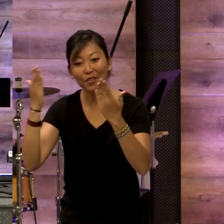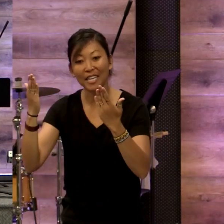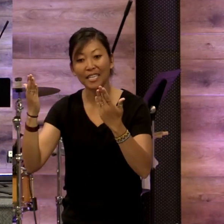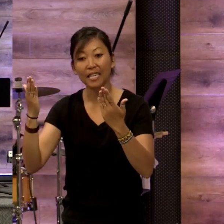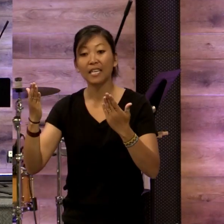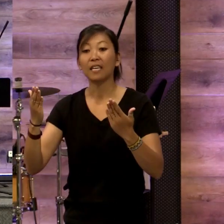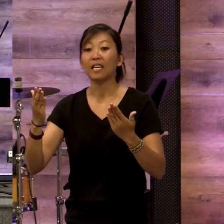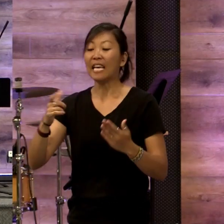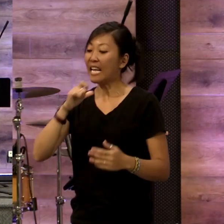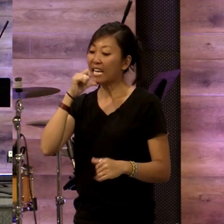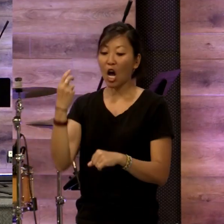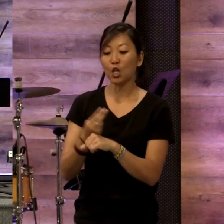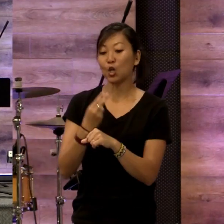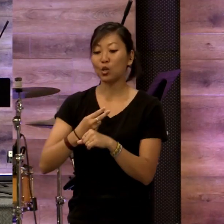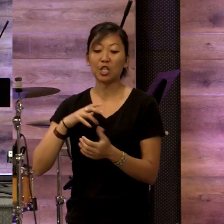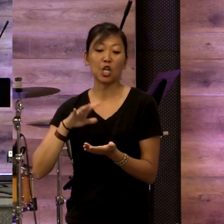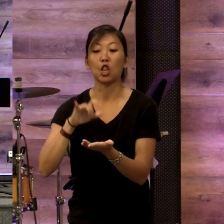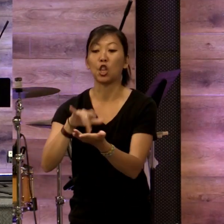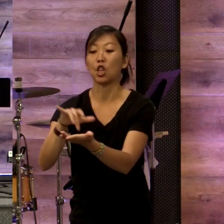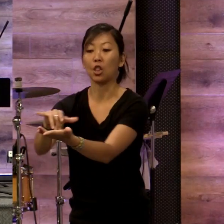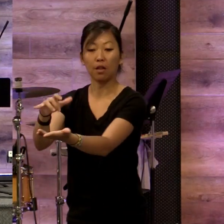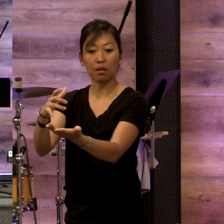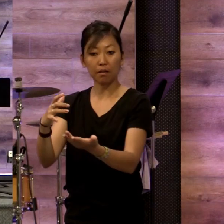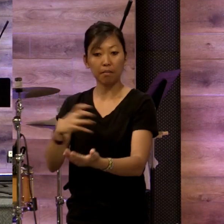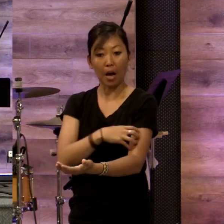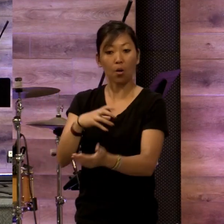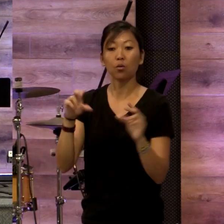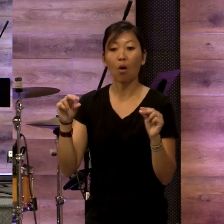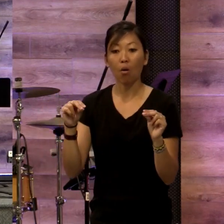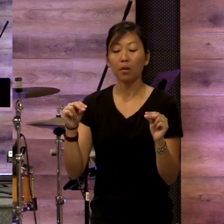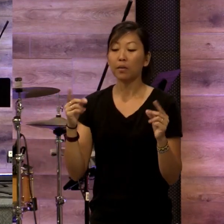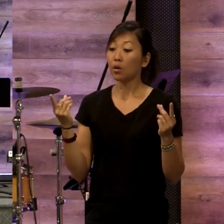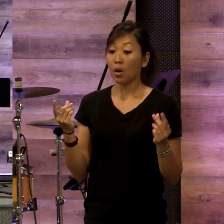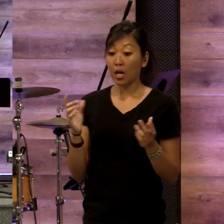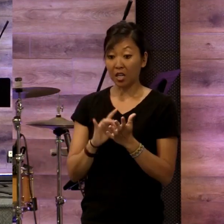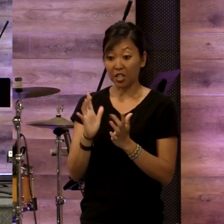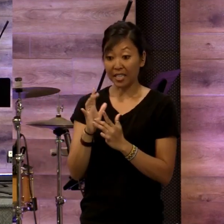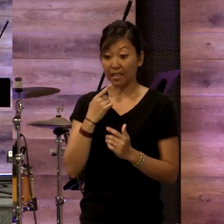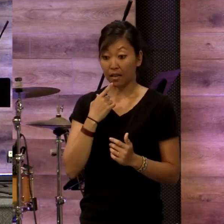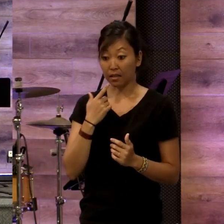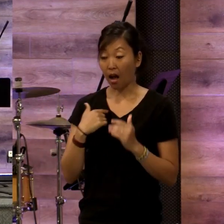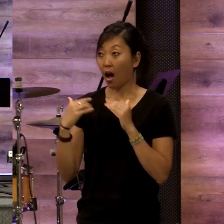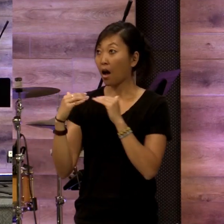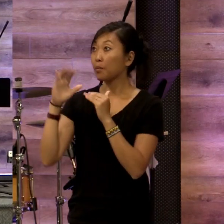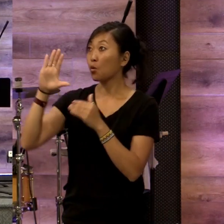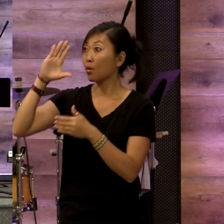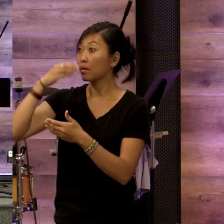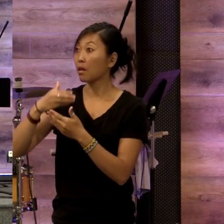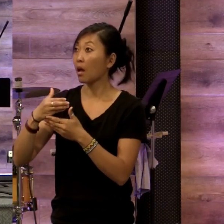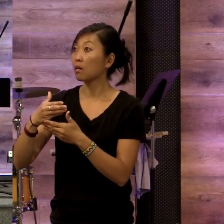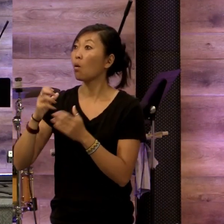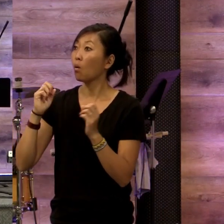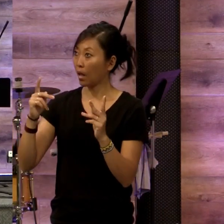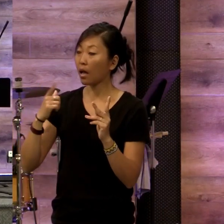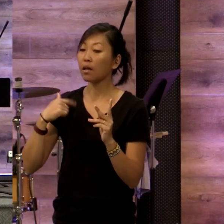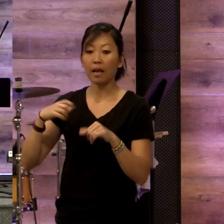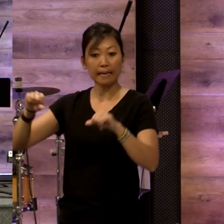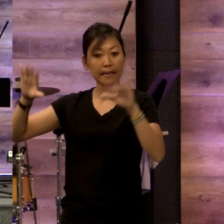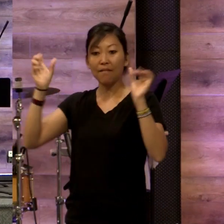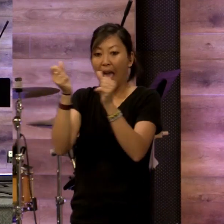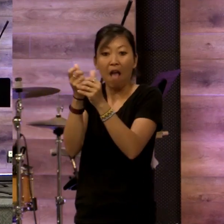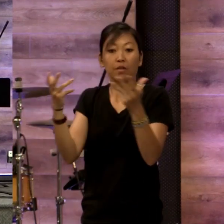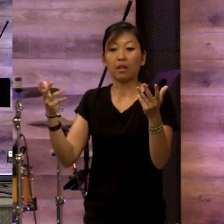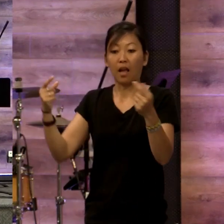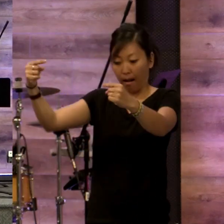and leverage it for his own gain. But he emptied himself of his rights, privileges, took the form of a